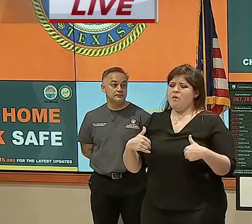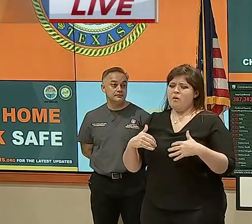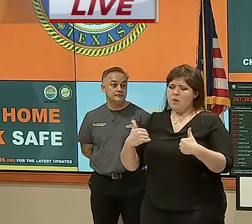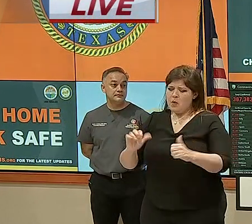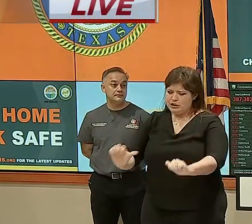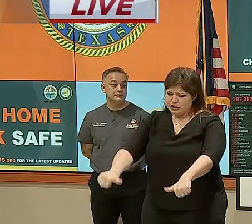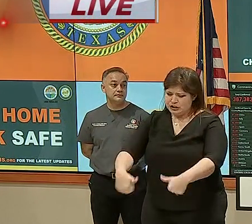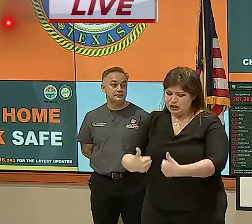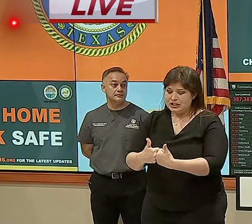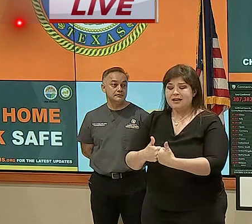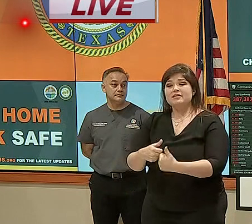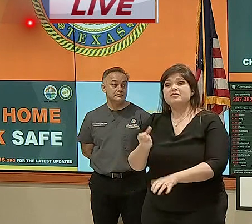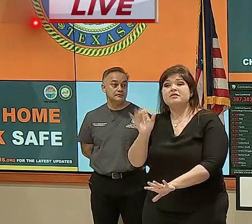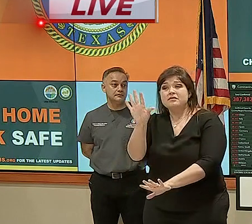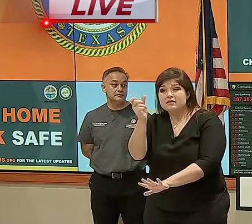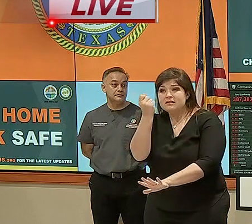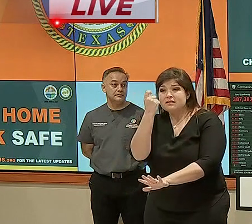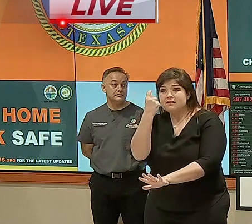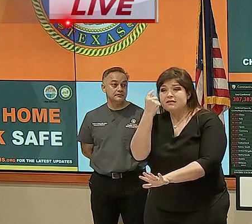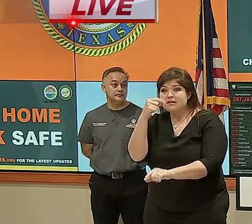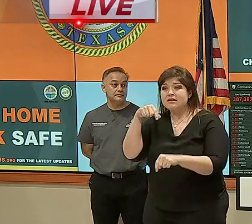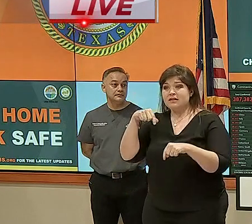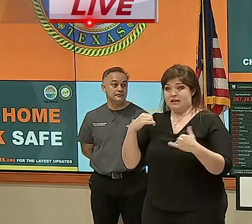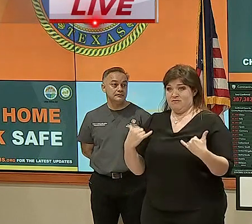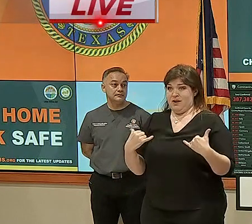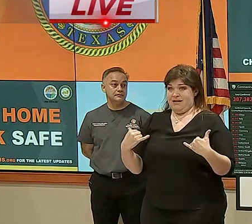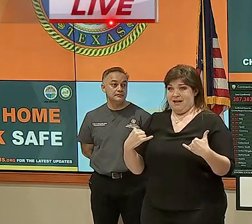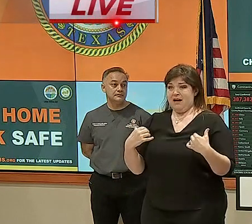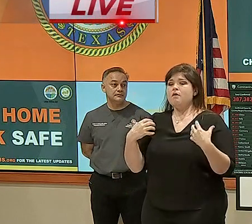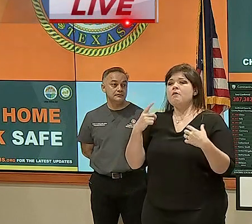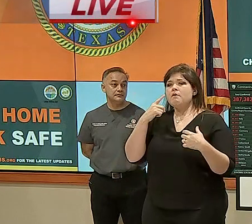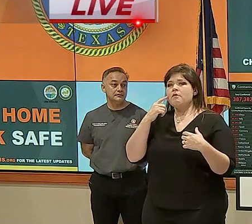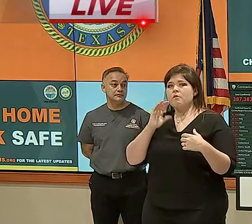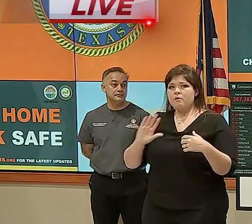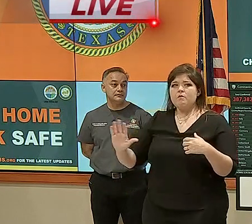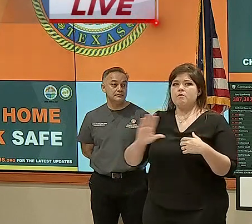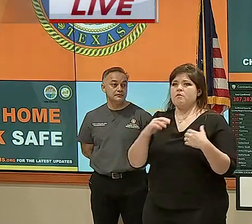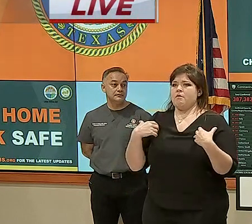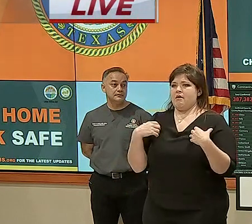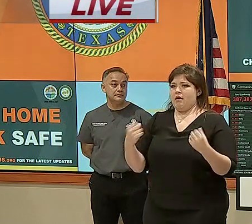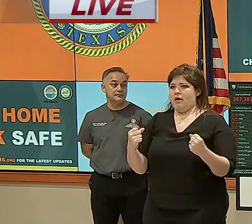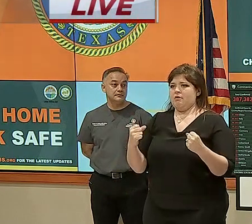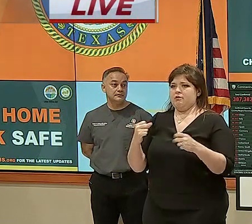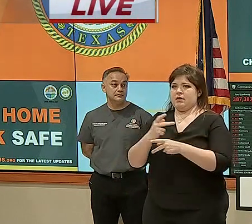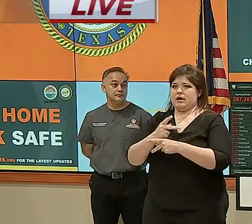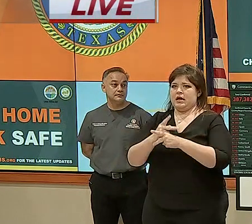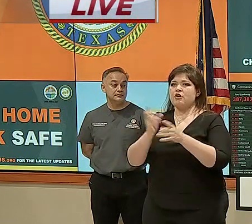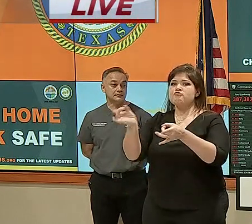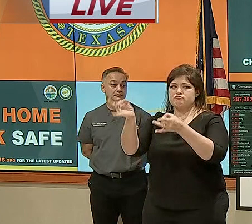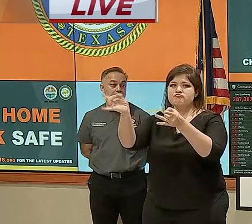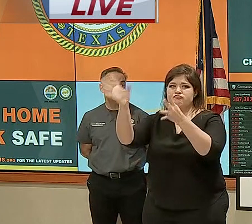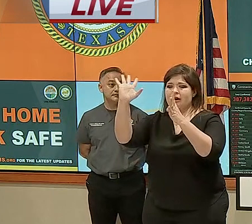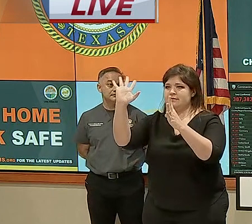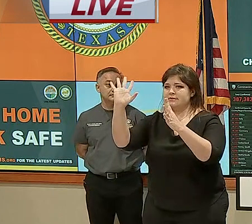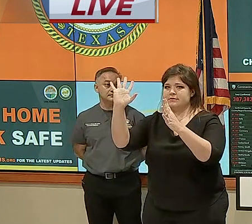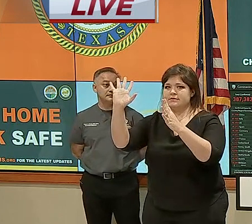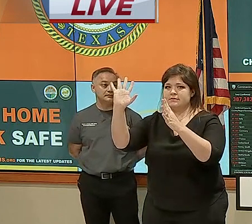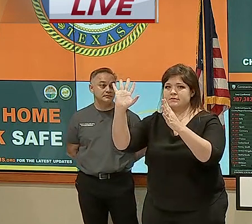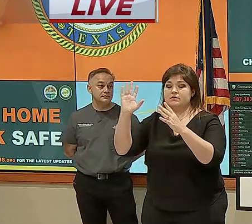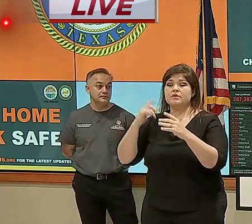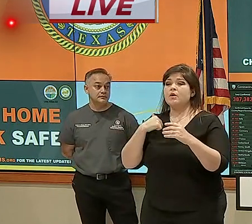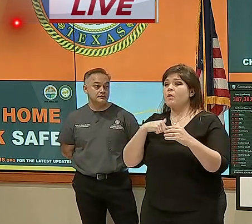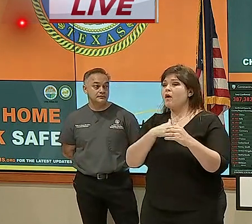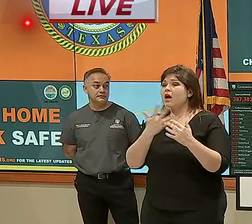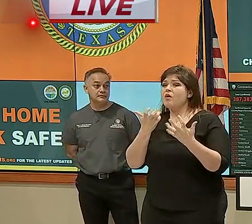step further. We are in a healthcare crisis. And in order not to prolong this